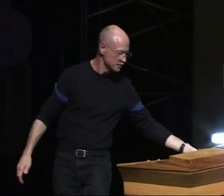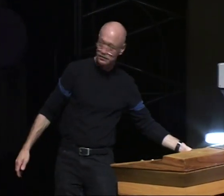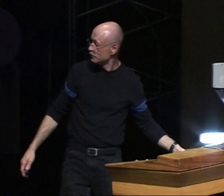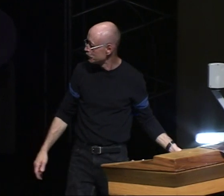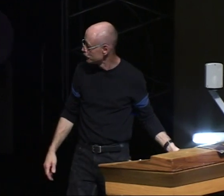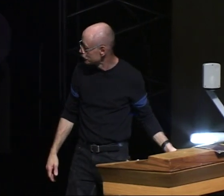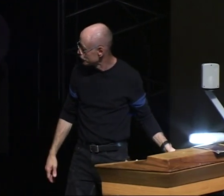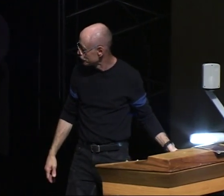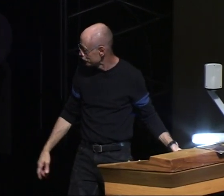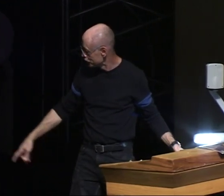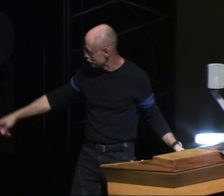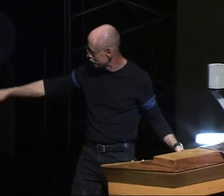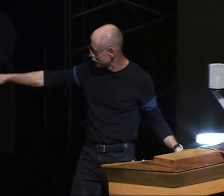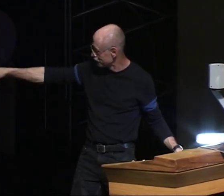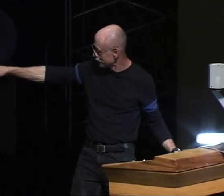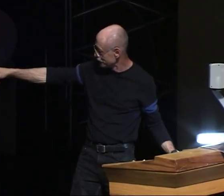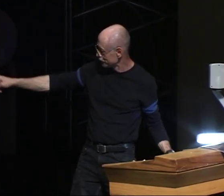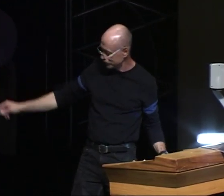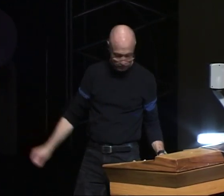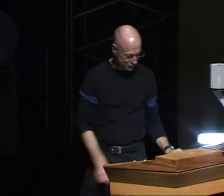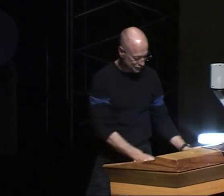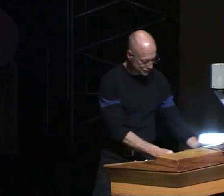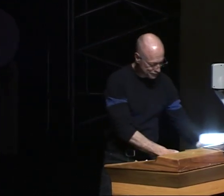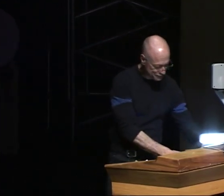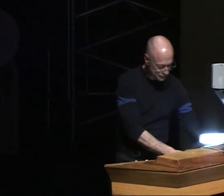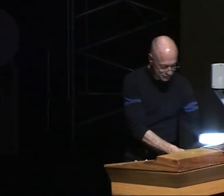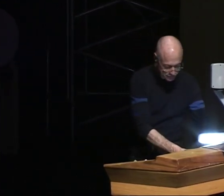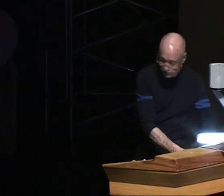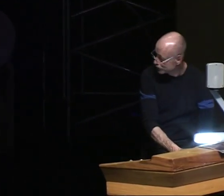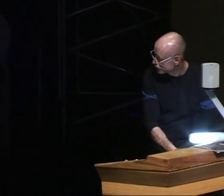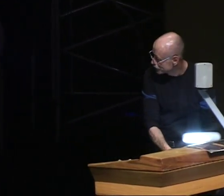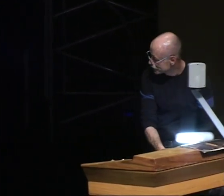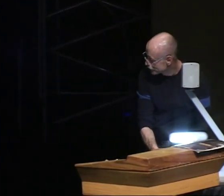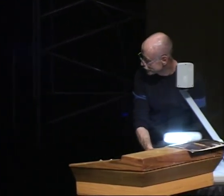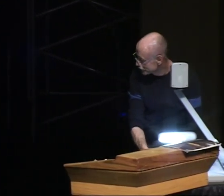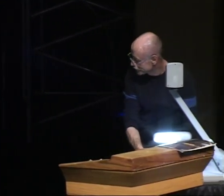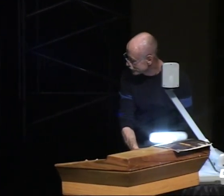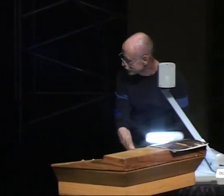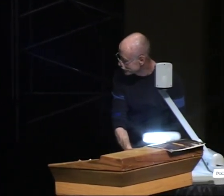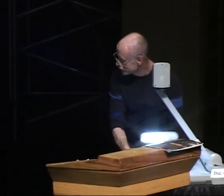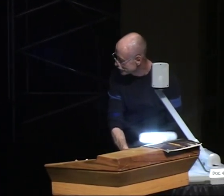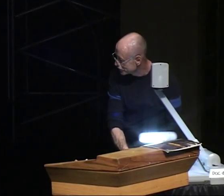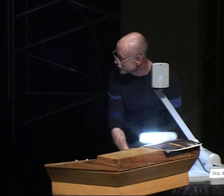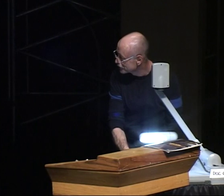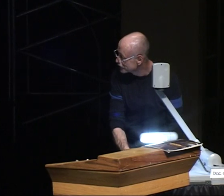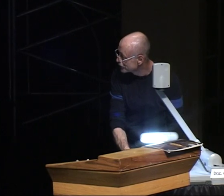that time, and she was author of this book called Hand Talk.